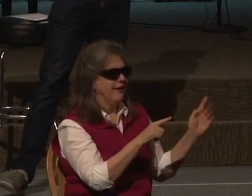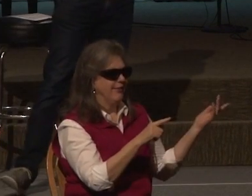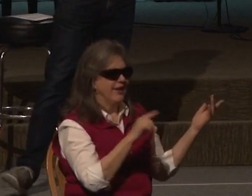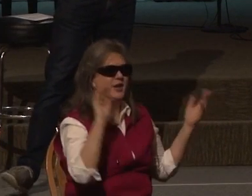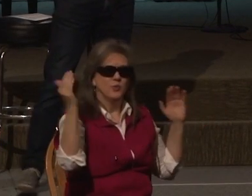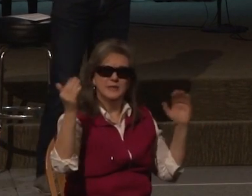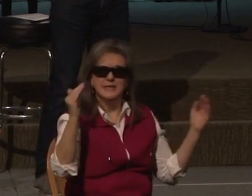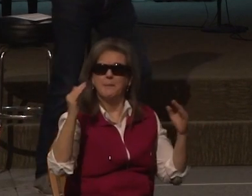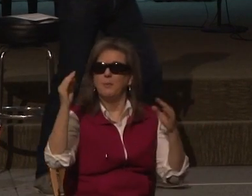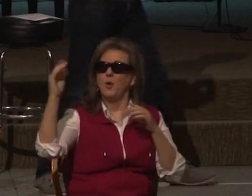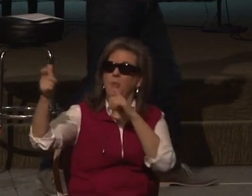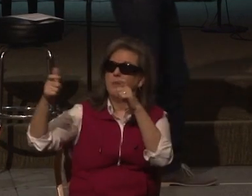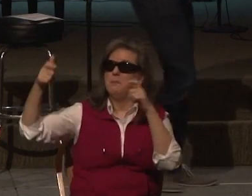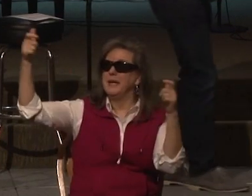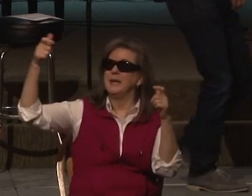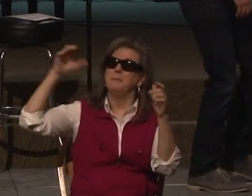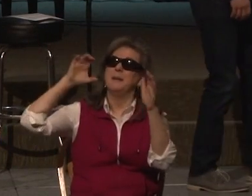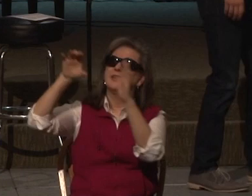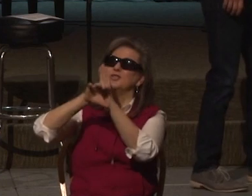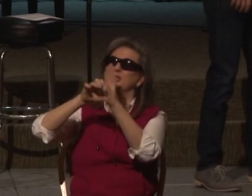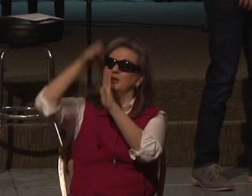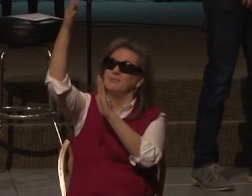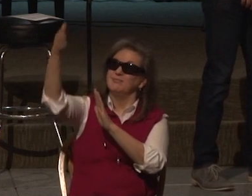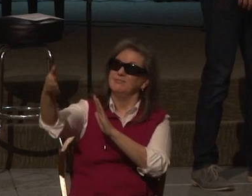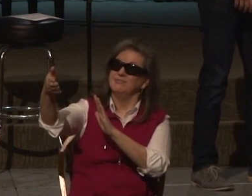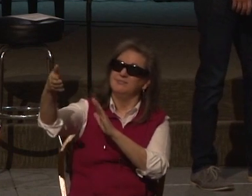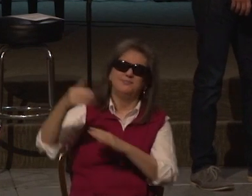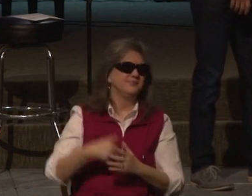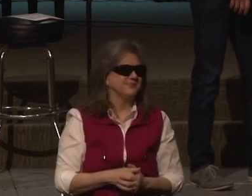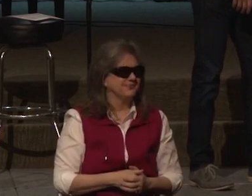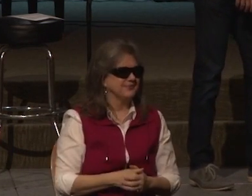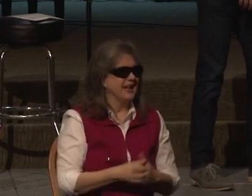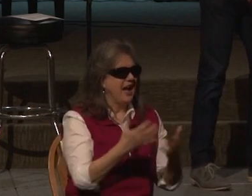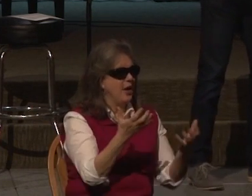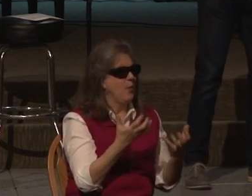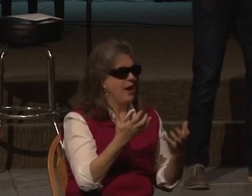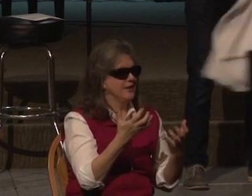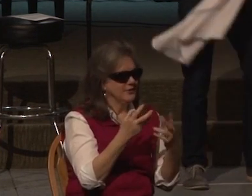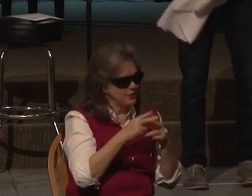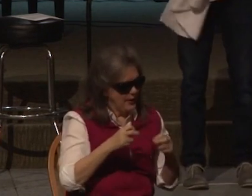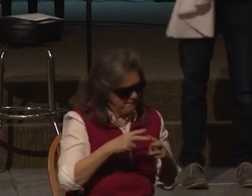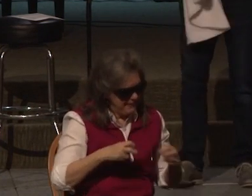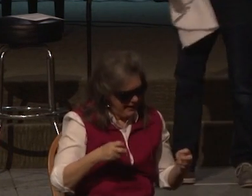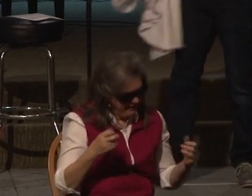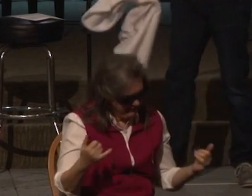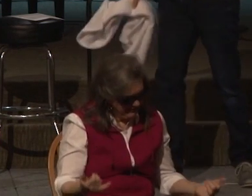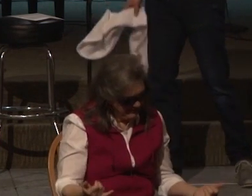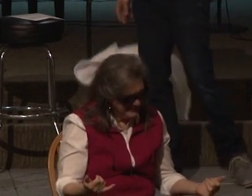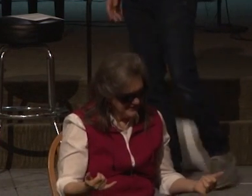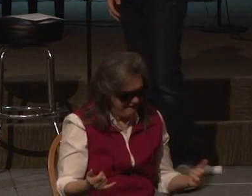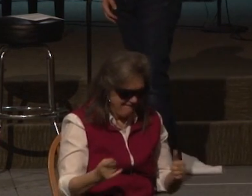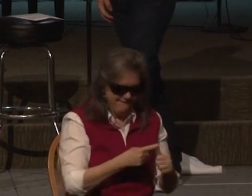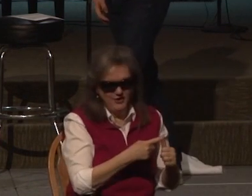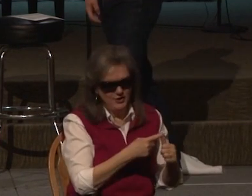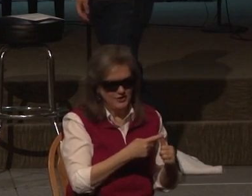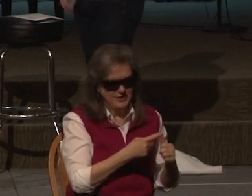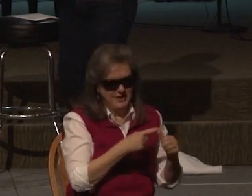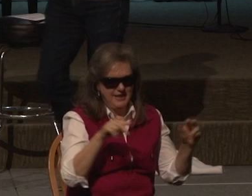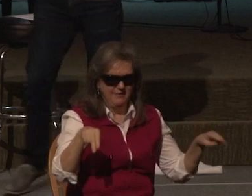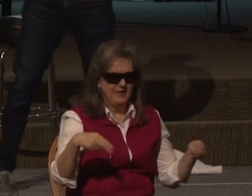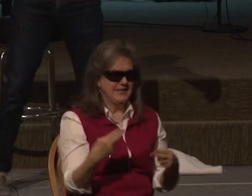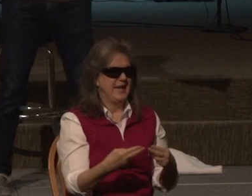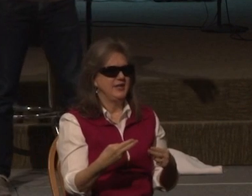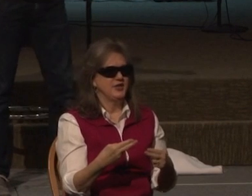picture. And so today, I really want to unpack this, this first